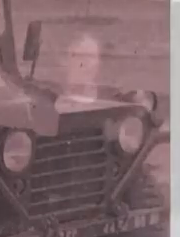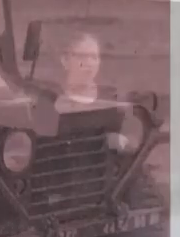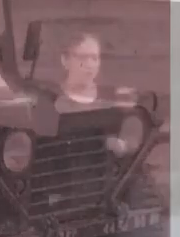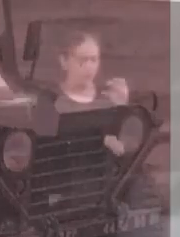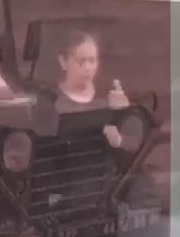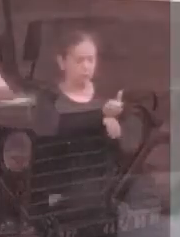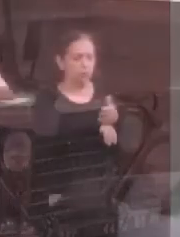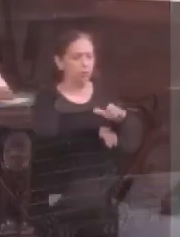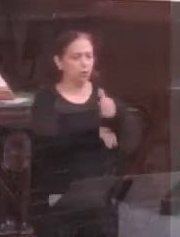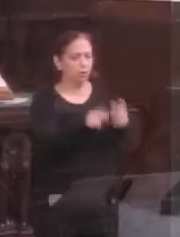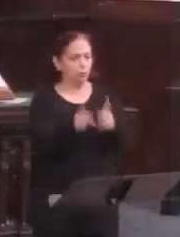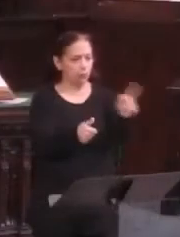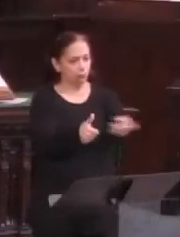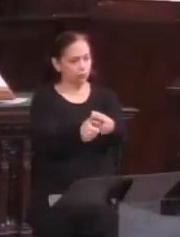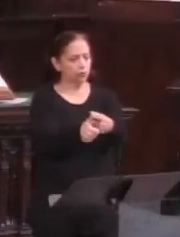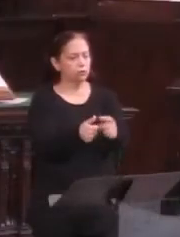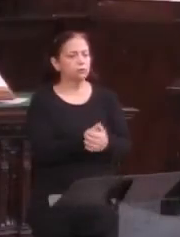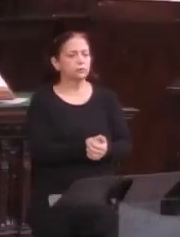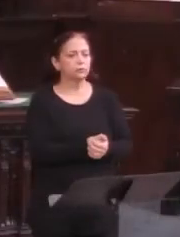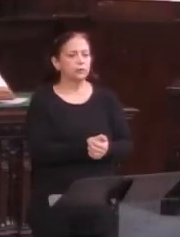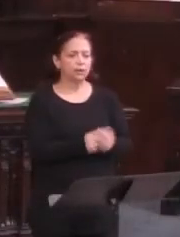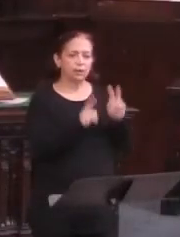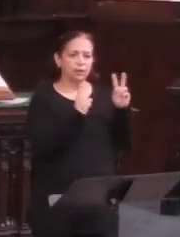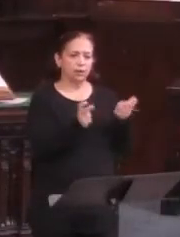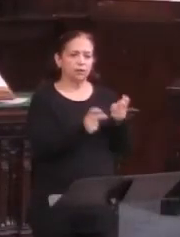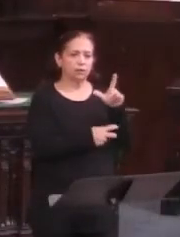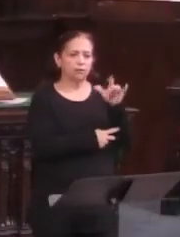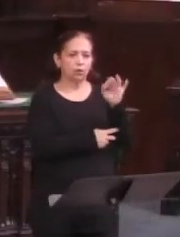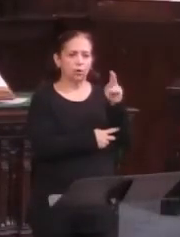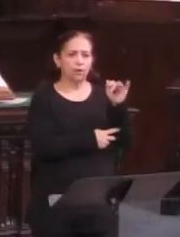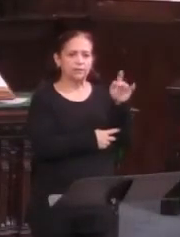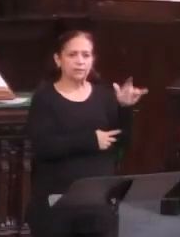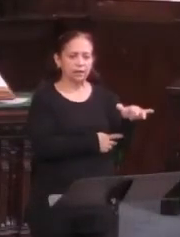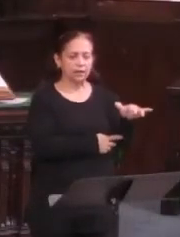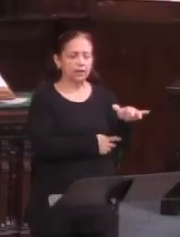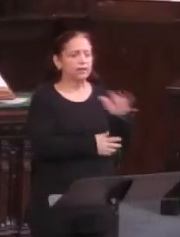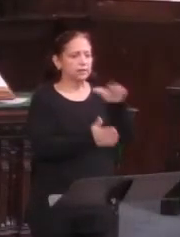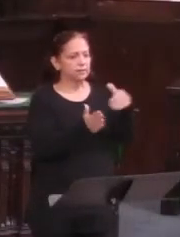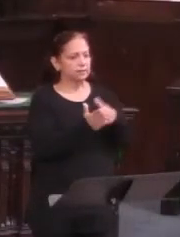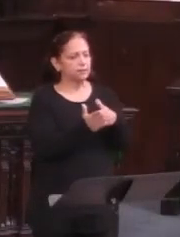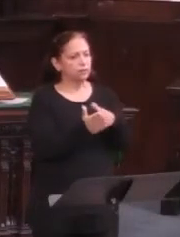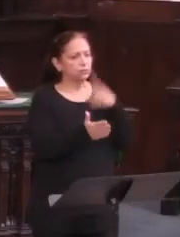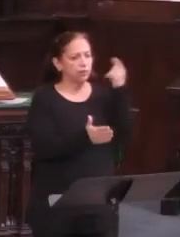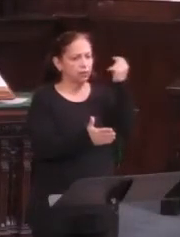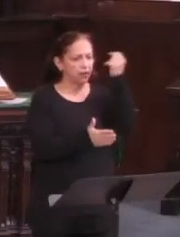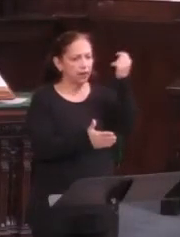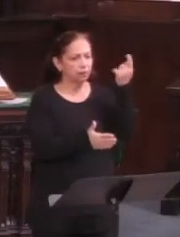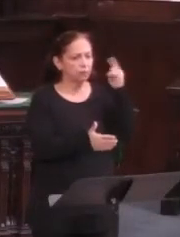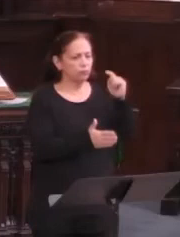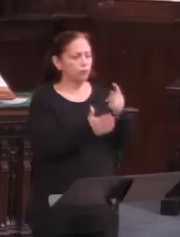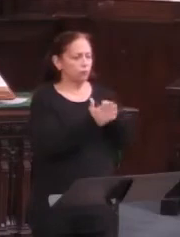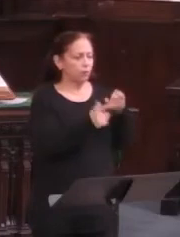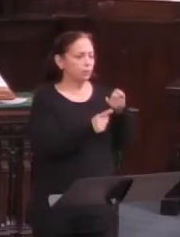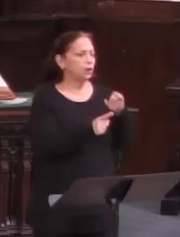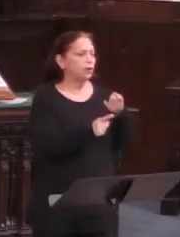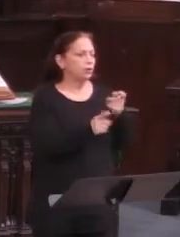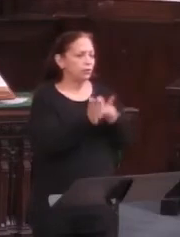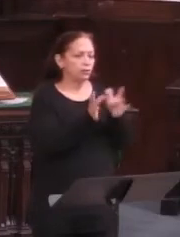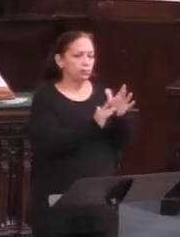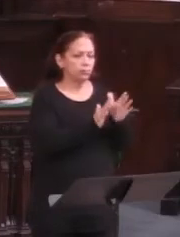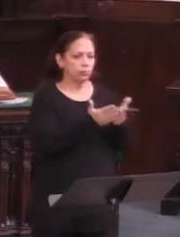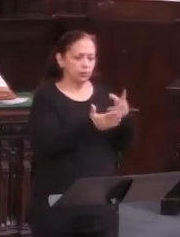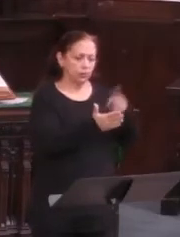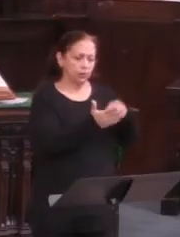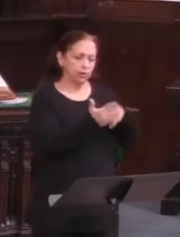himself. The issue of loyalty is a central theme in our scripture reading from this morning. It's a topic